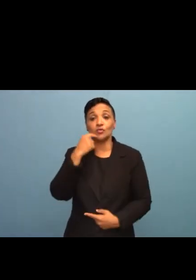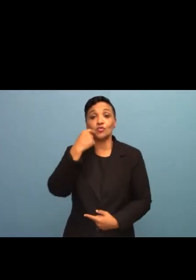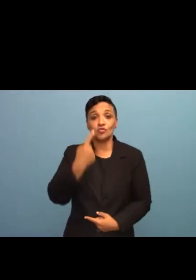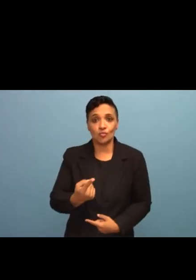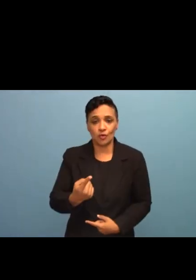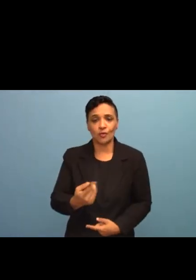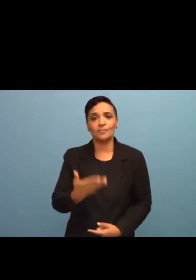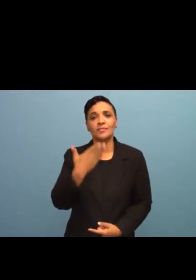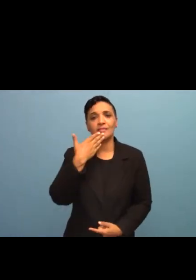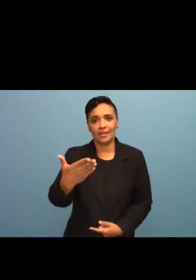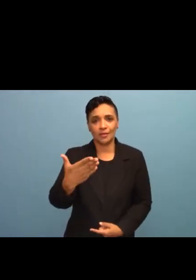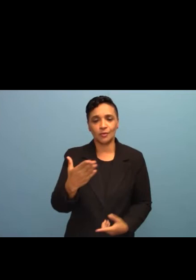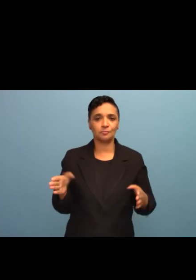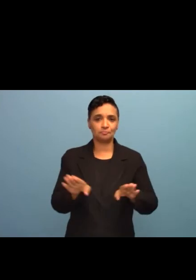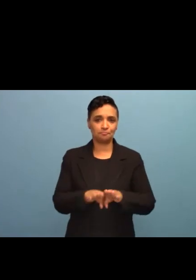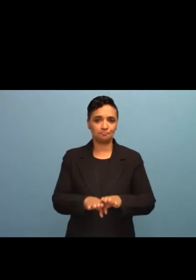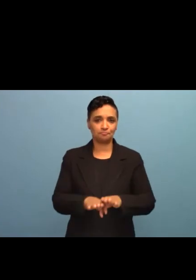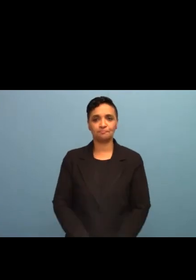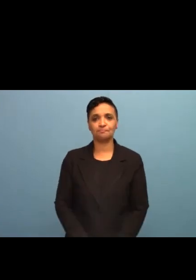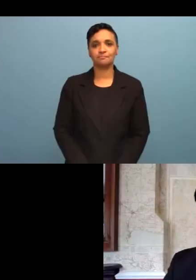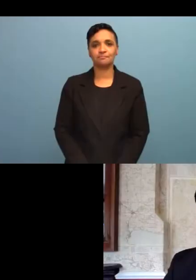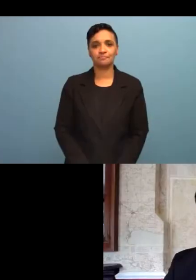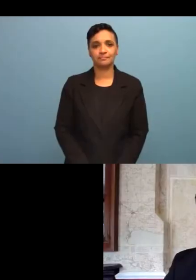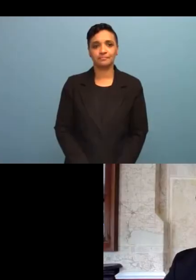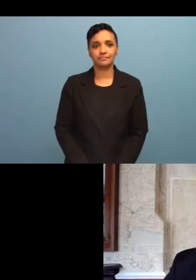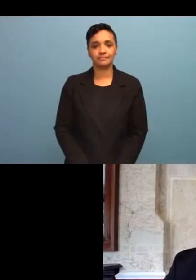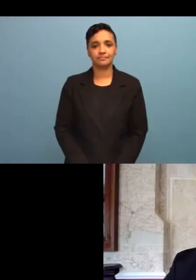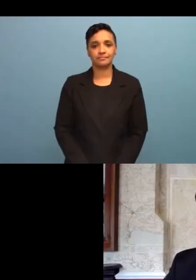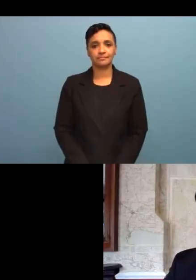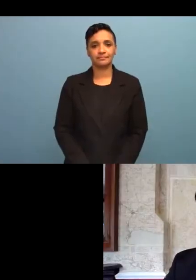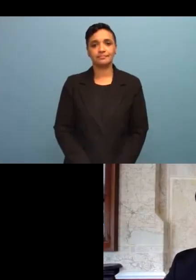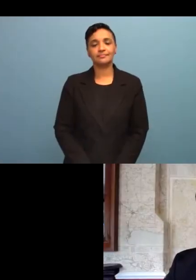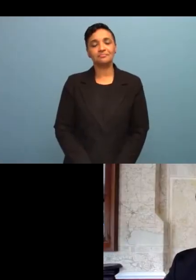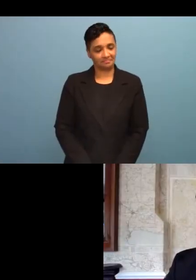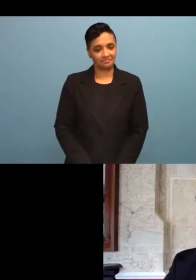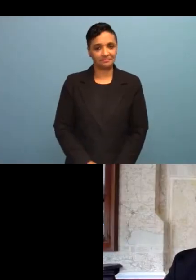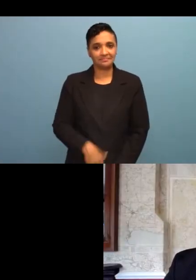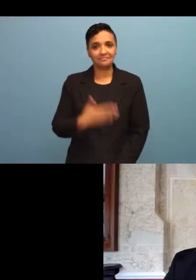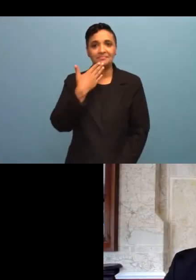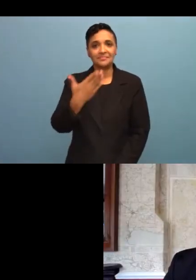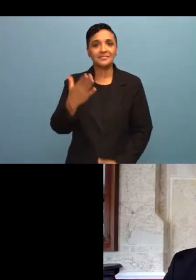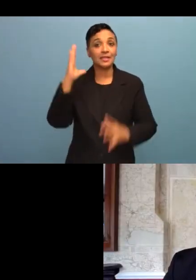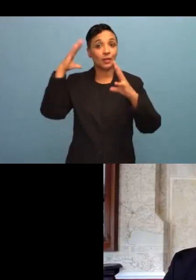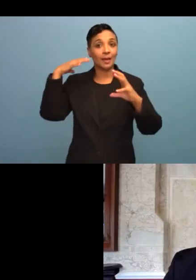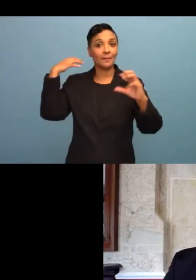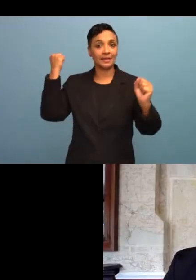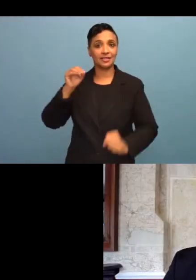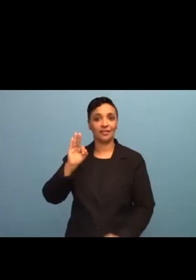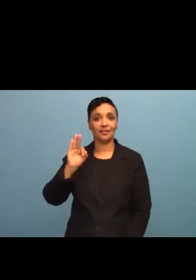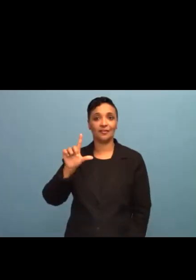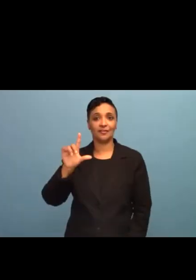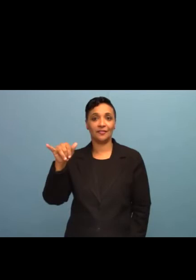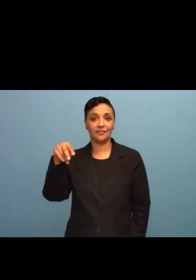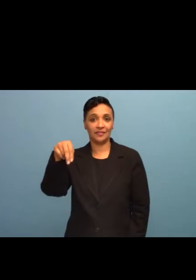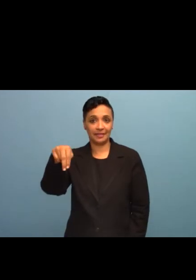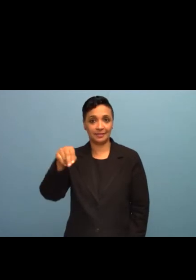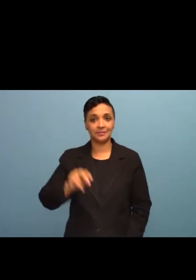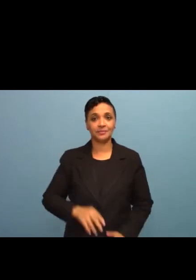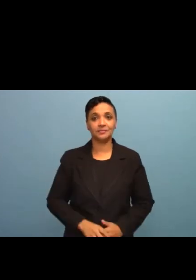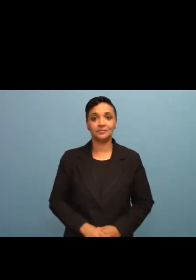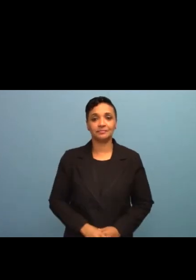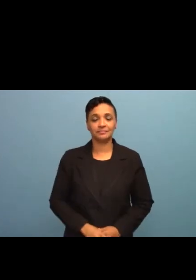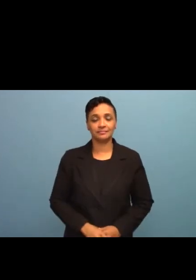leave it at that. Thank you very much indeed, Ambassador Flynn. Now, our